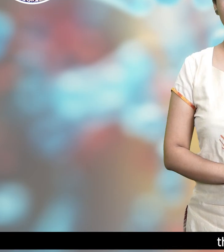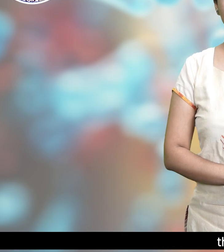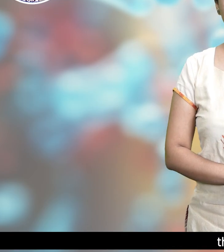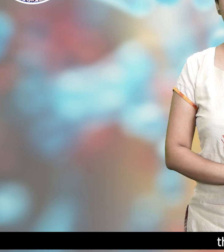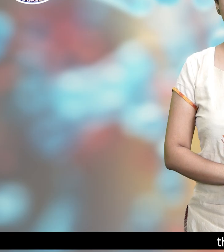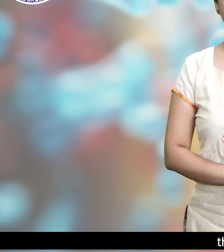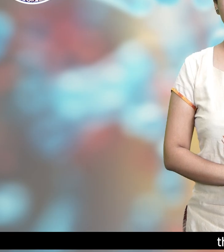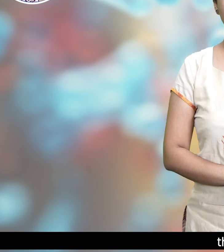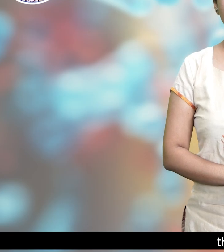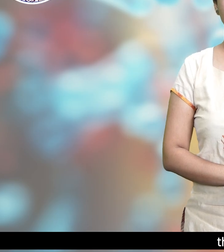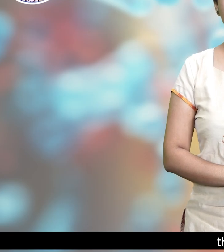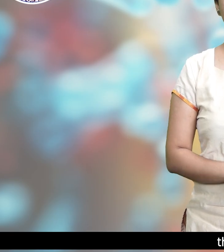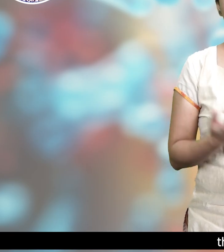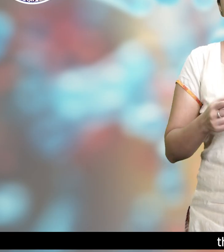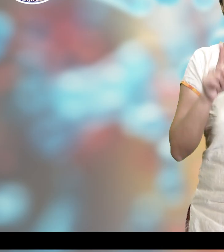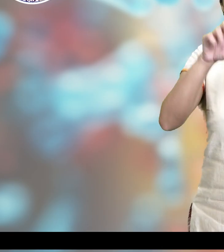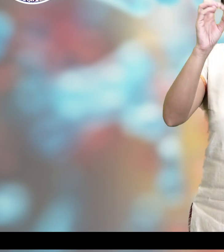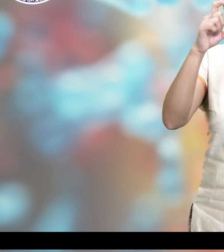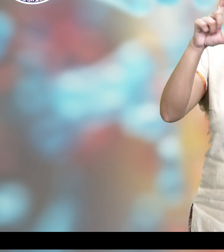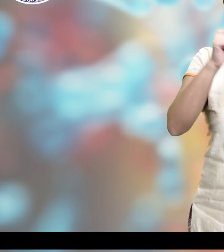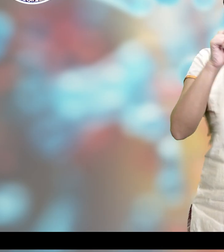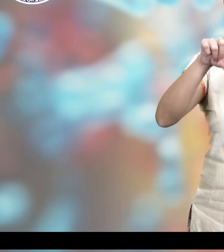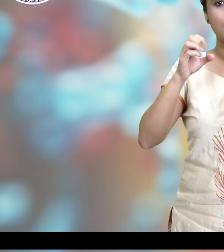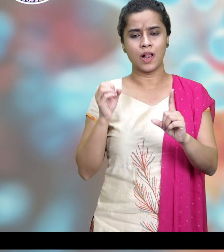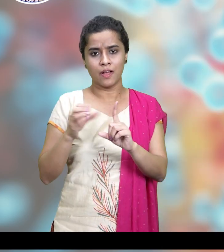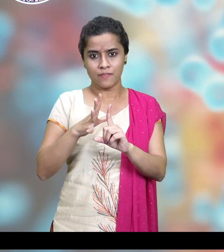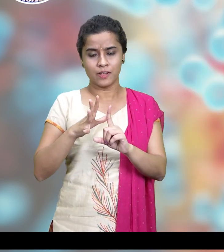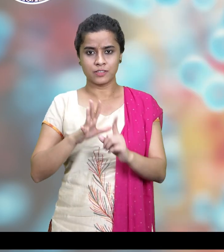there are local effects such as